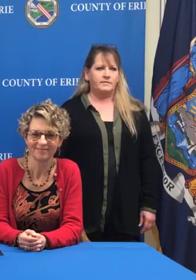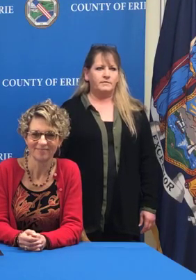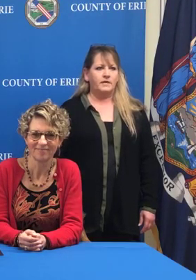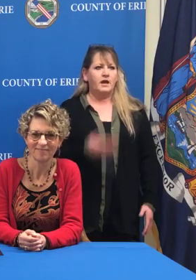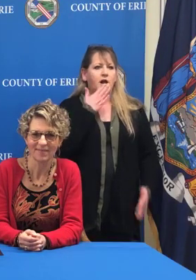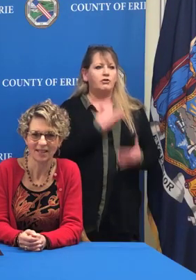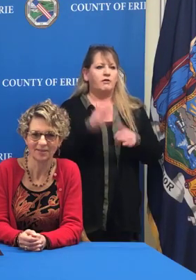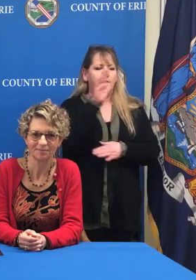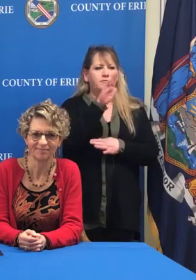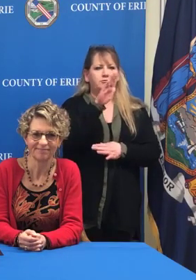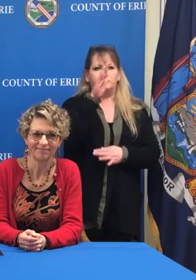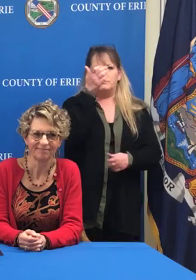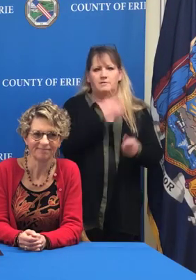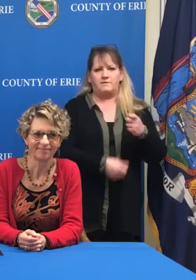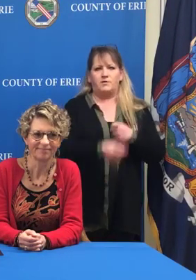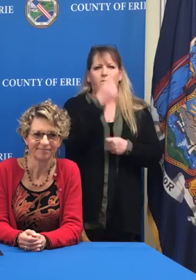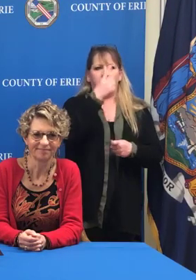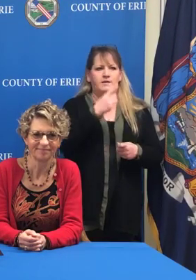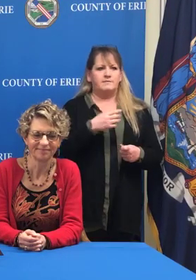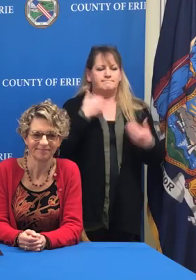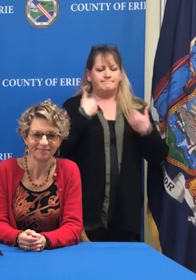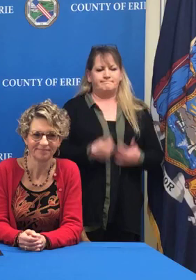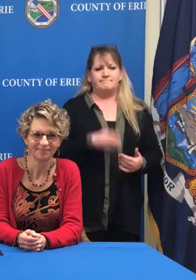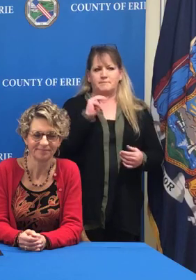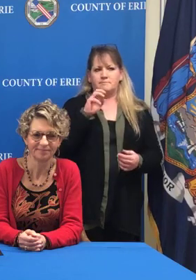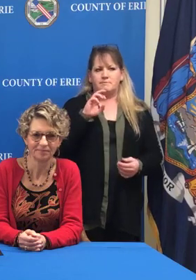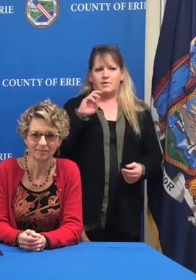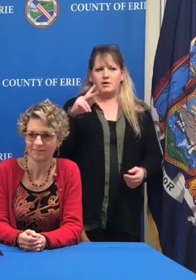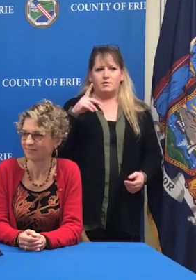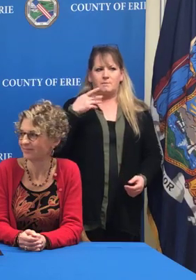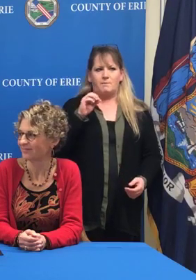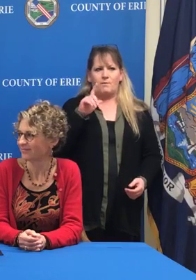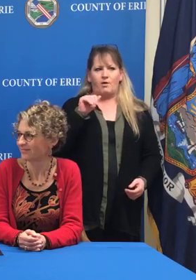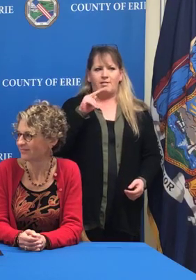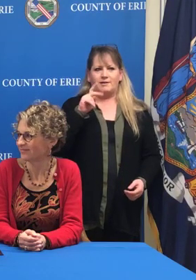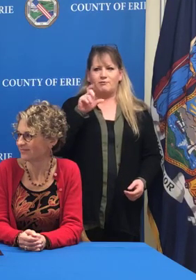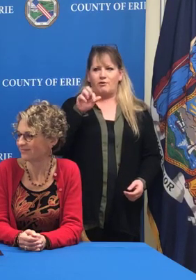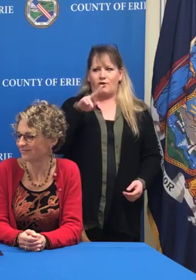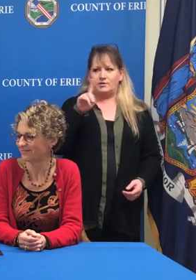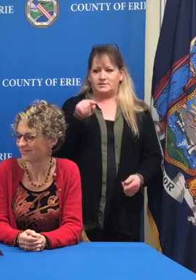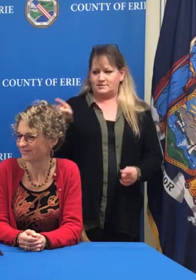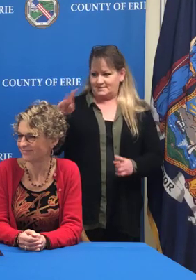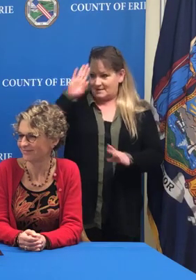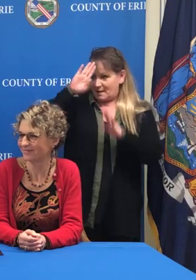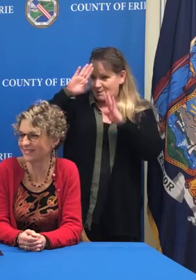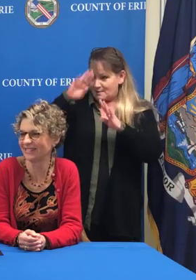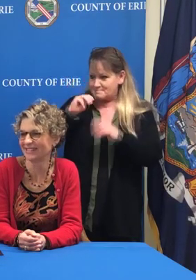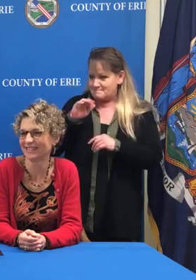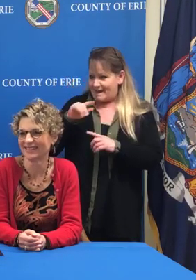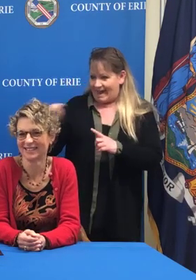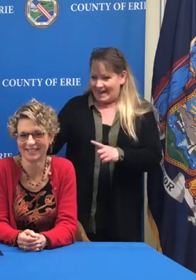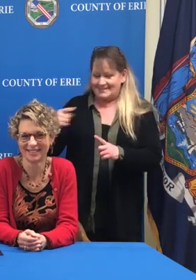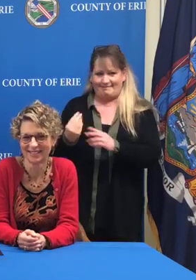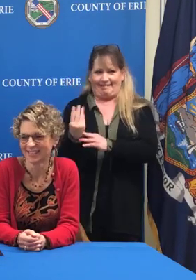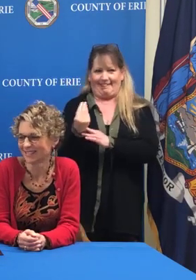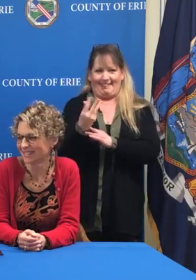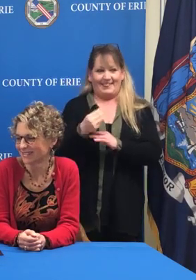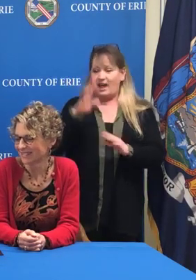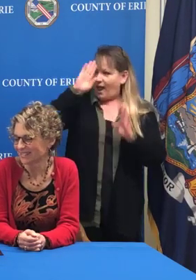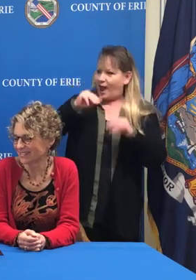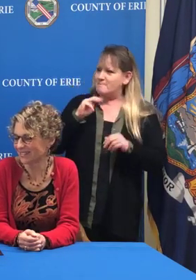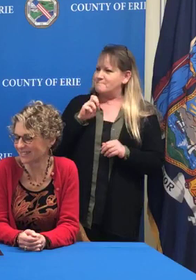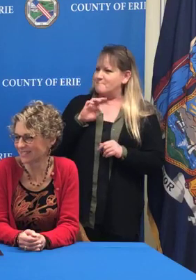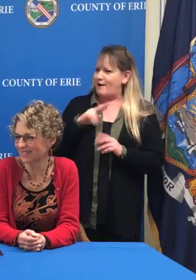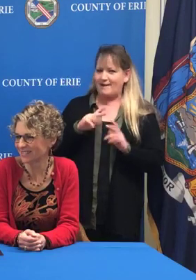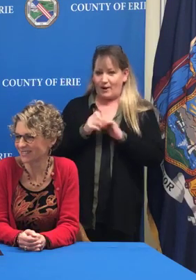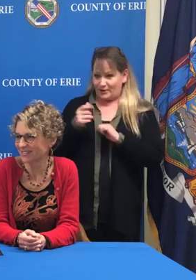Good afternoon, everyone. Mark Poloncarz, Erie Good County. afternoon. Hi, Matt Spina. Hi, Mark. How are